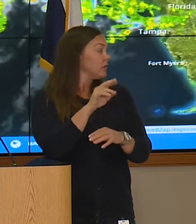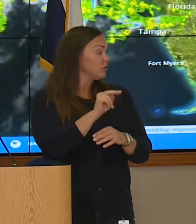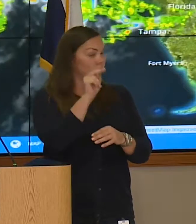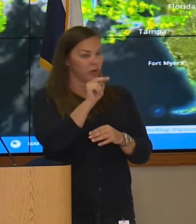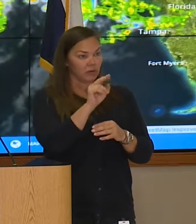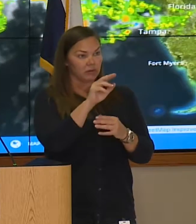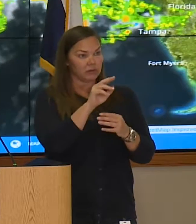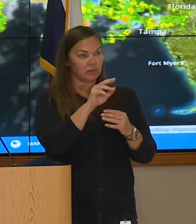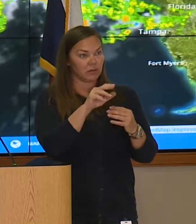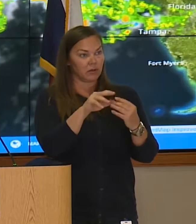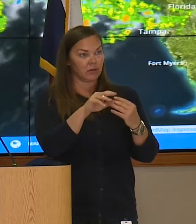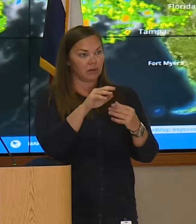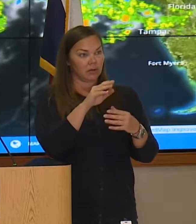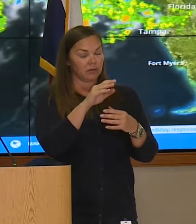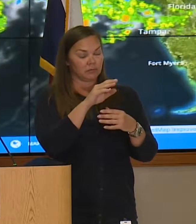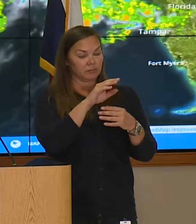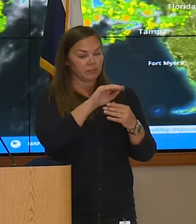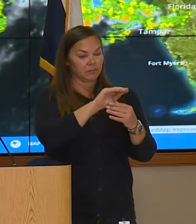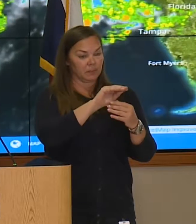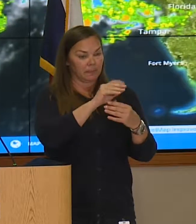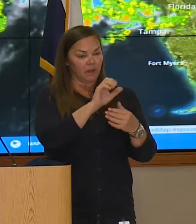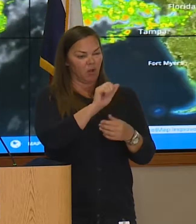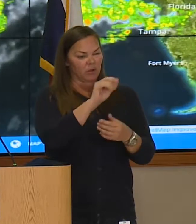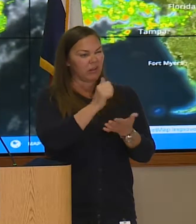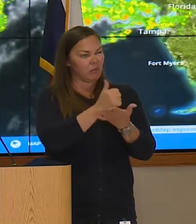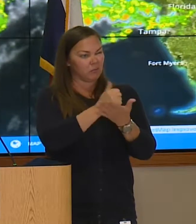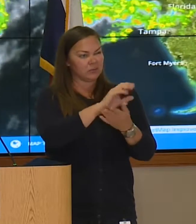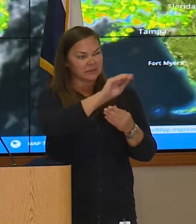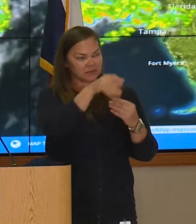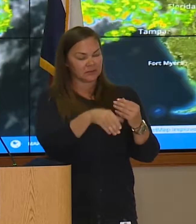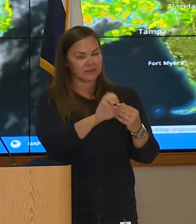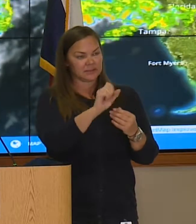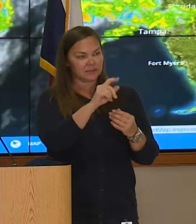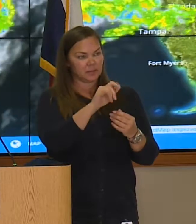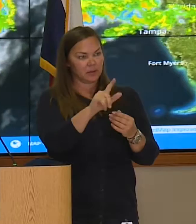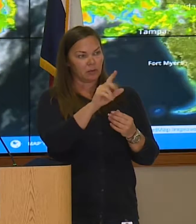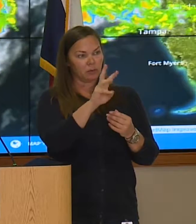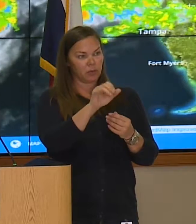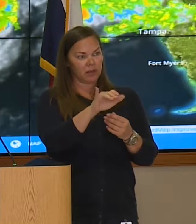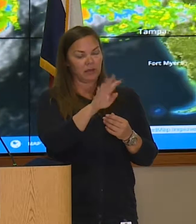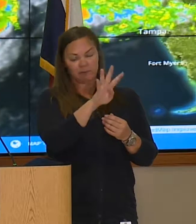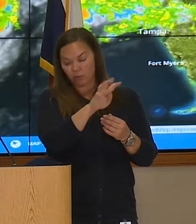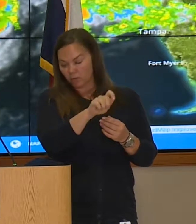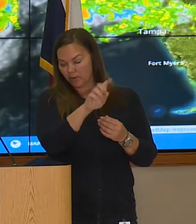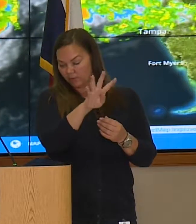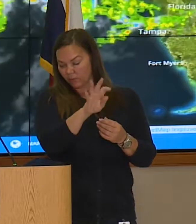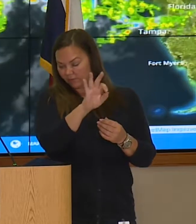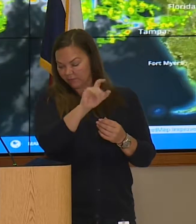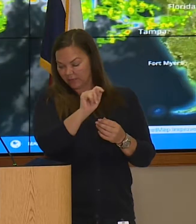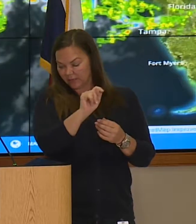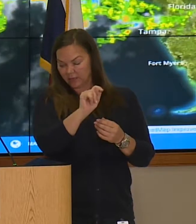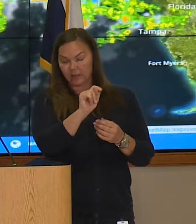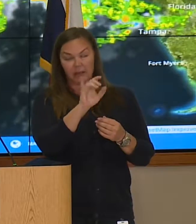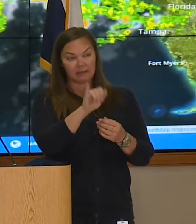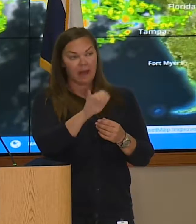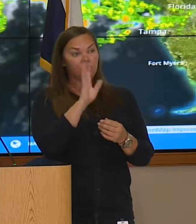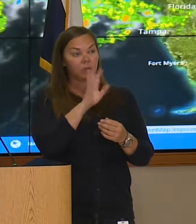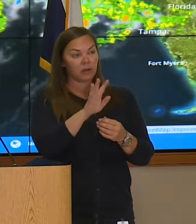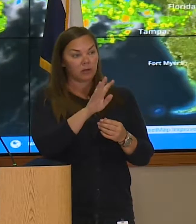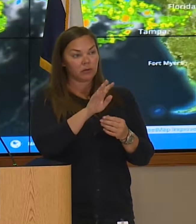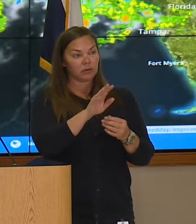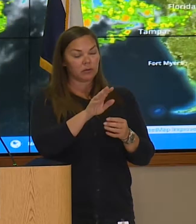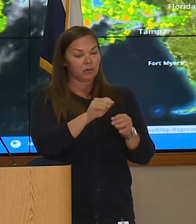Auxiliary Spillway at an elevation of 104.4 feet. These flows will migrate off